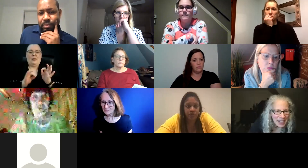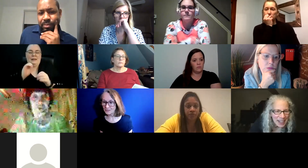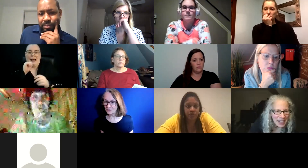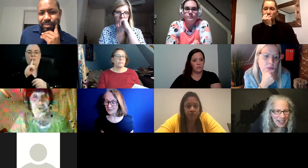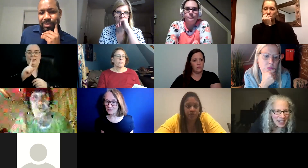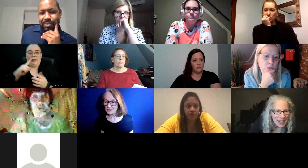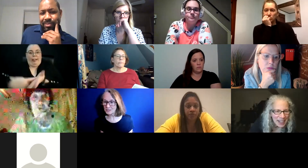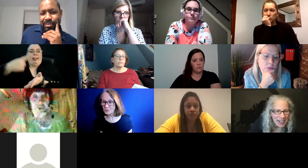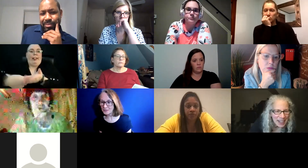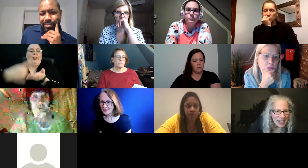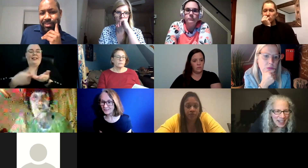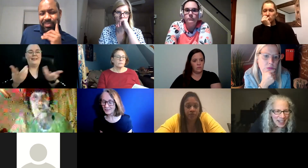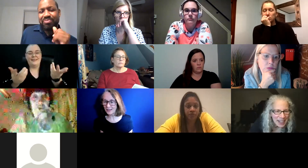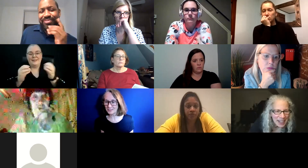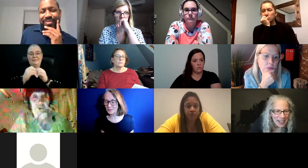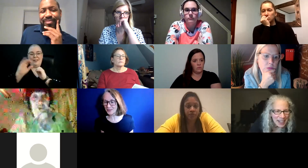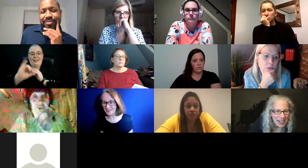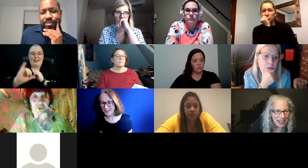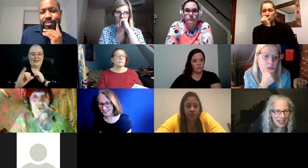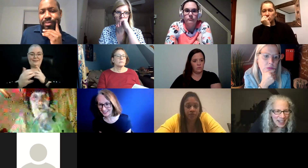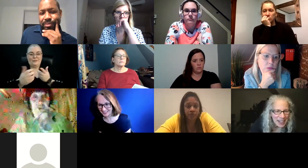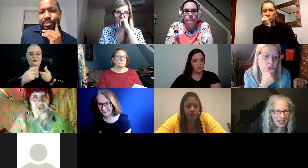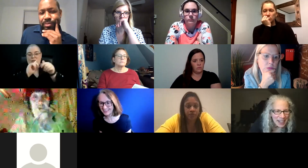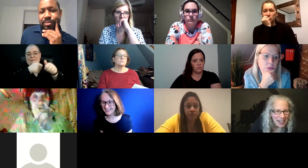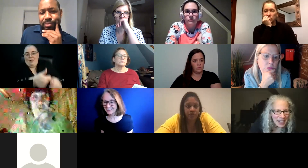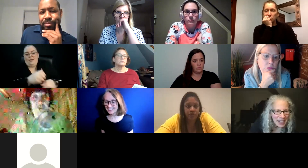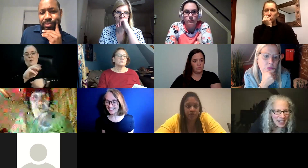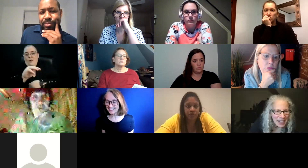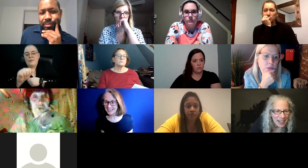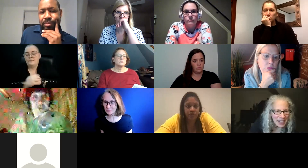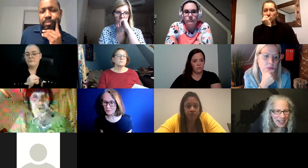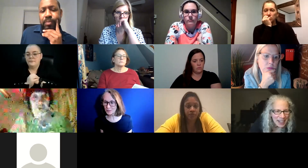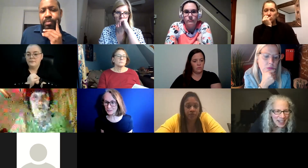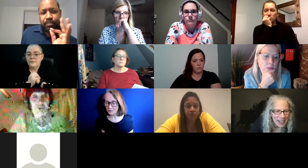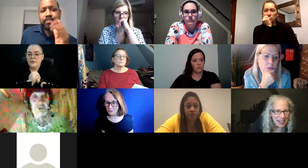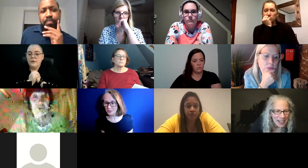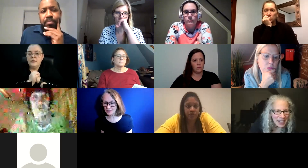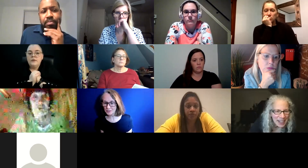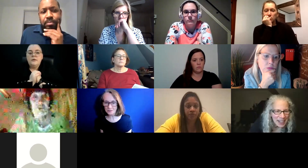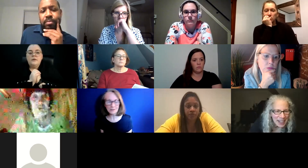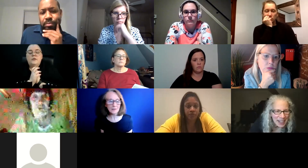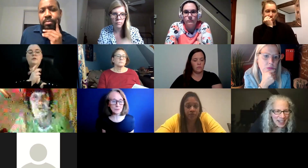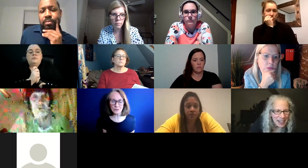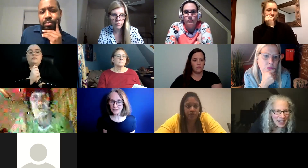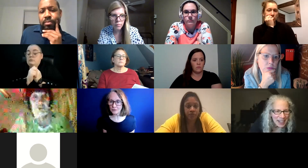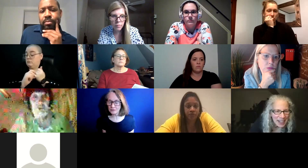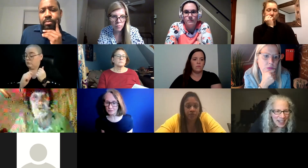So that was an easy one. We don't have to debate that. I think that's pretty much self-explanatory. And that'll